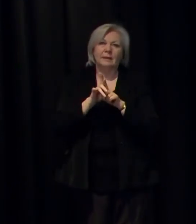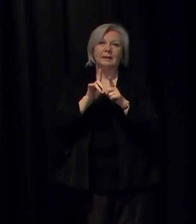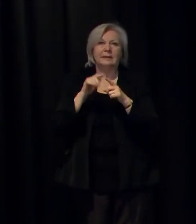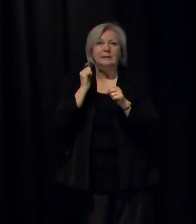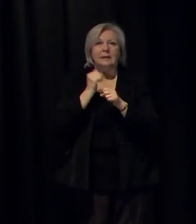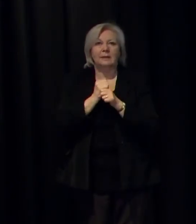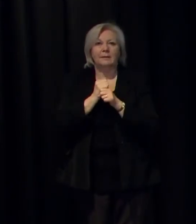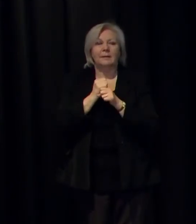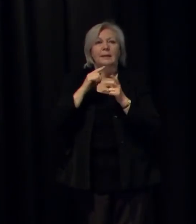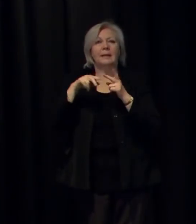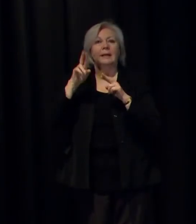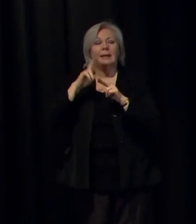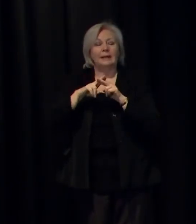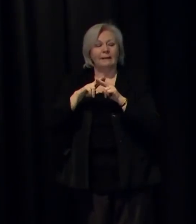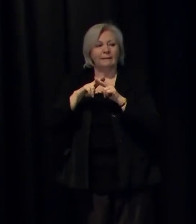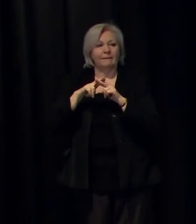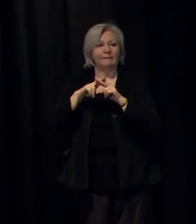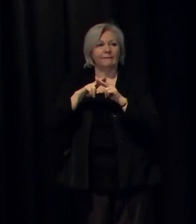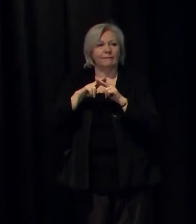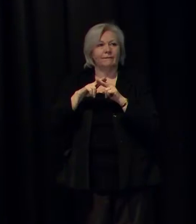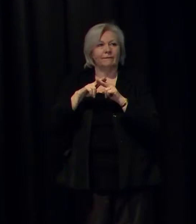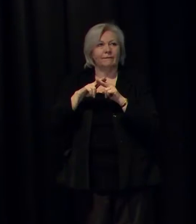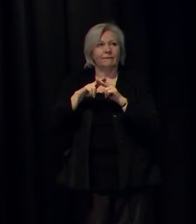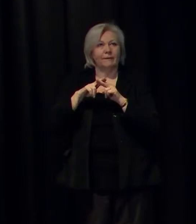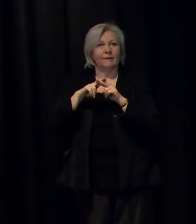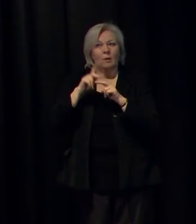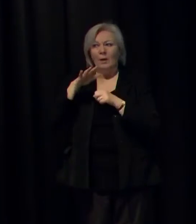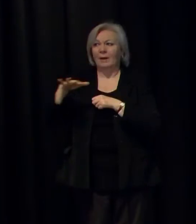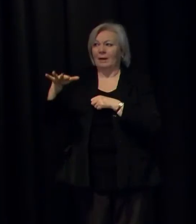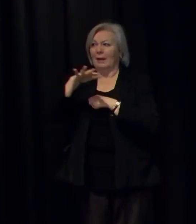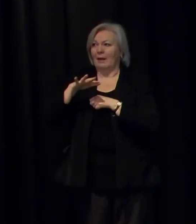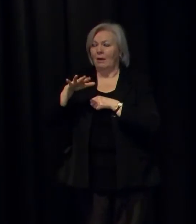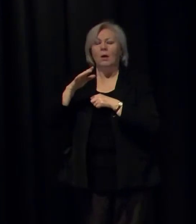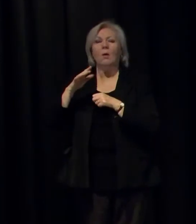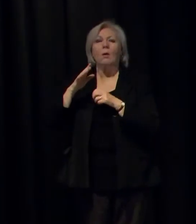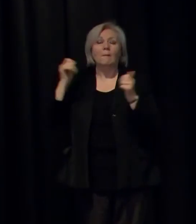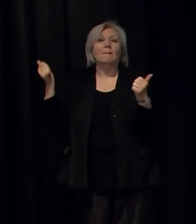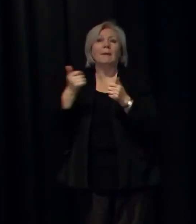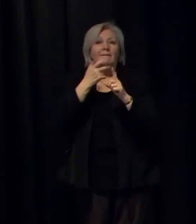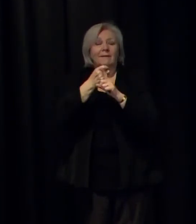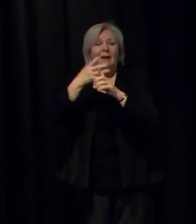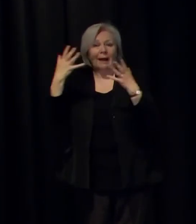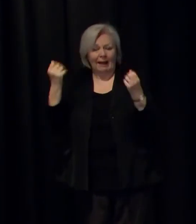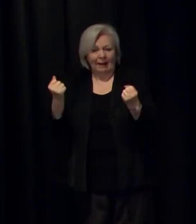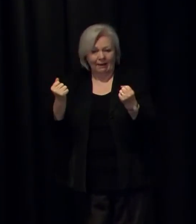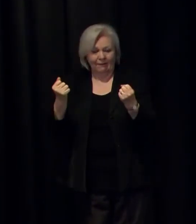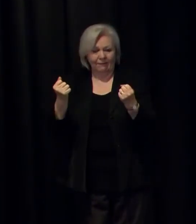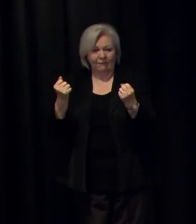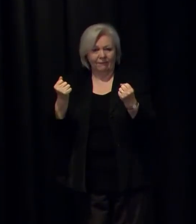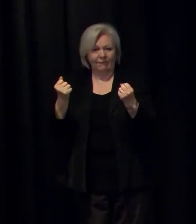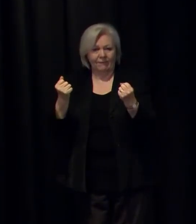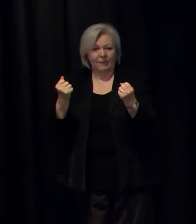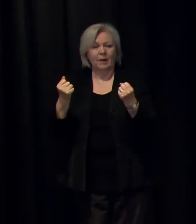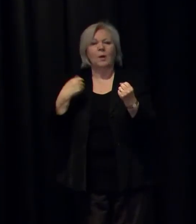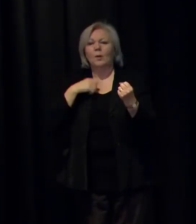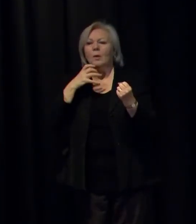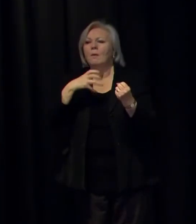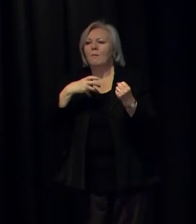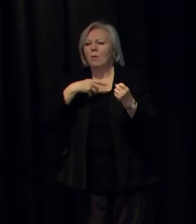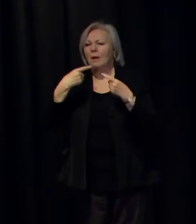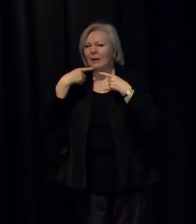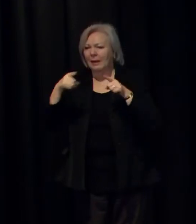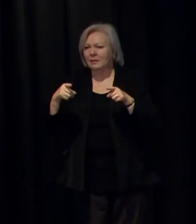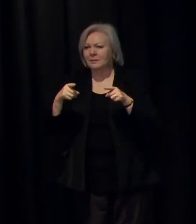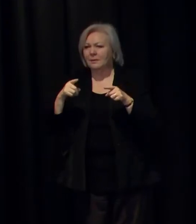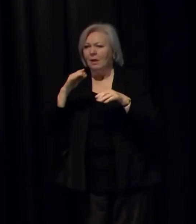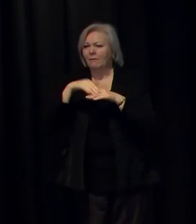primary close contacts in this, highly vaccinated world, and this phase. So we'll have some more announcements on exactly